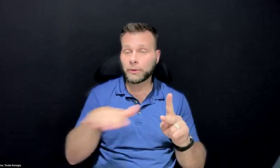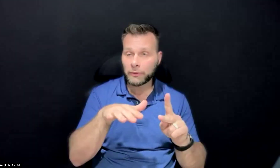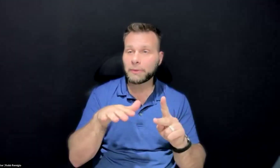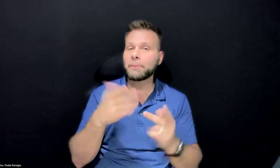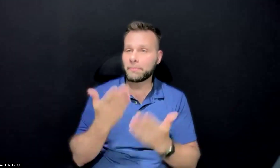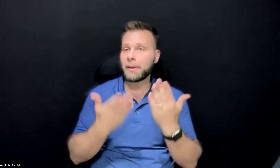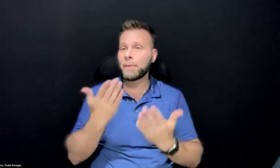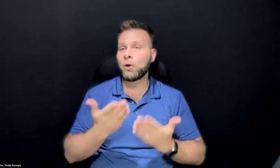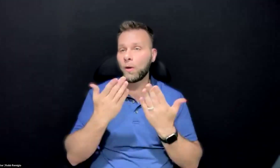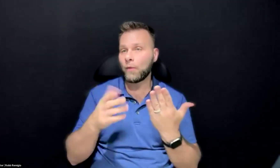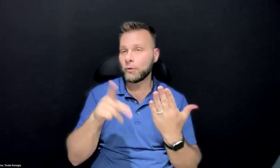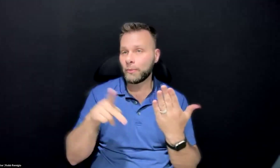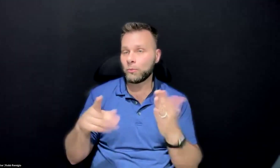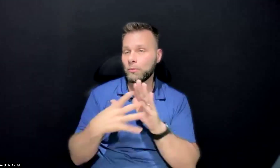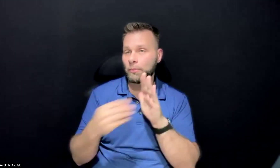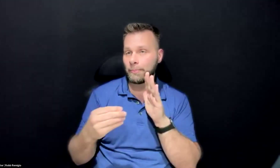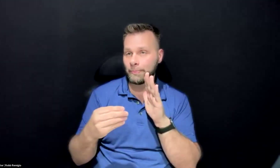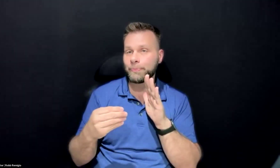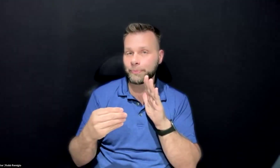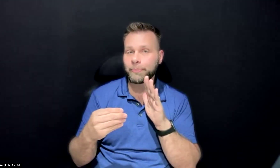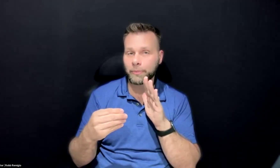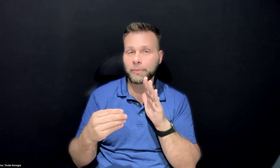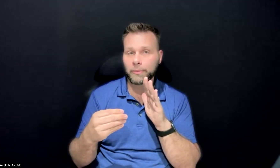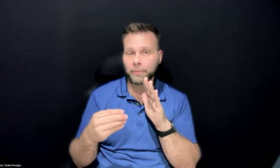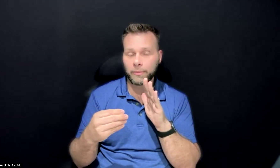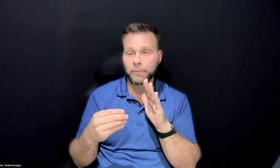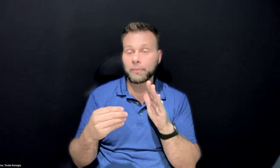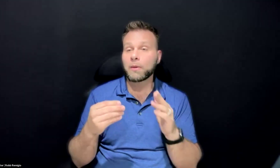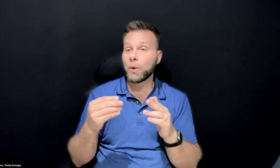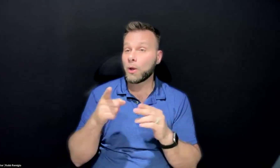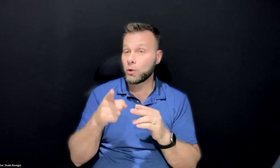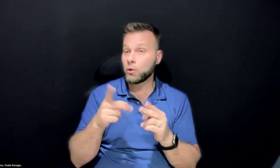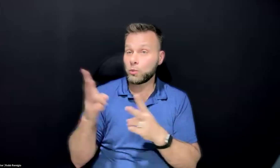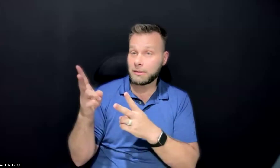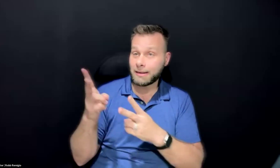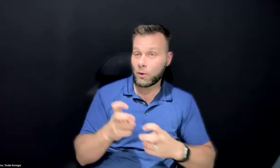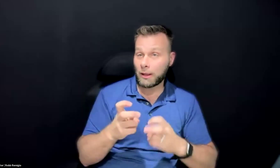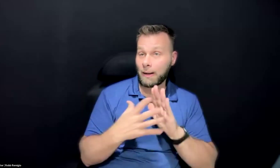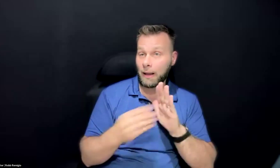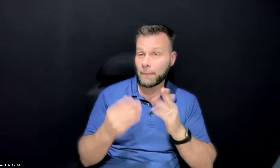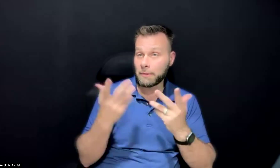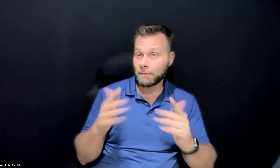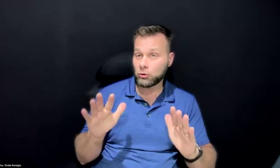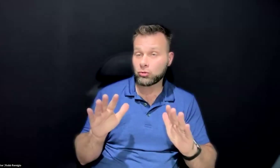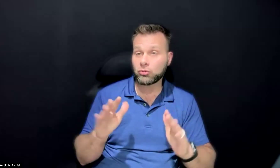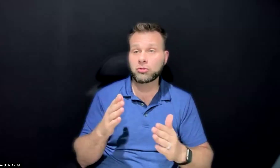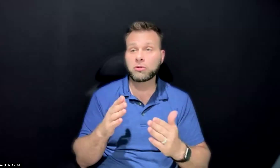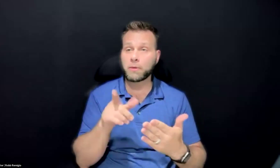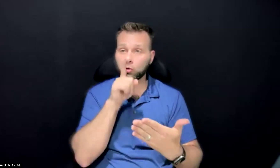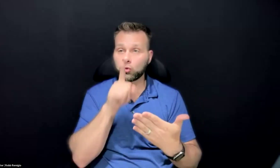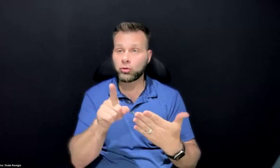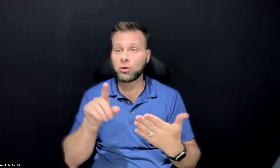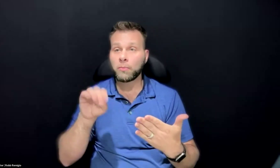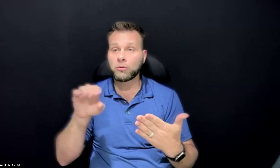offer a PowerPoint copy. And once you've downloaded that PowerPoint copy, you may want to run it through the accessibility checker,